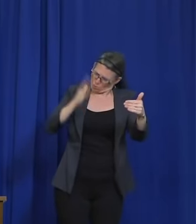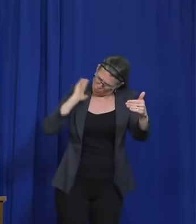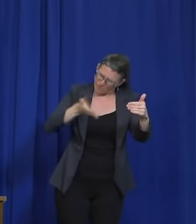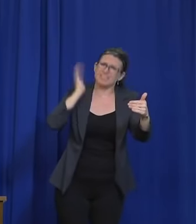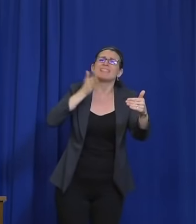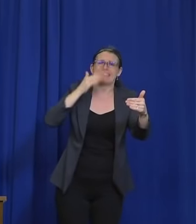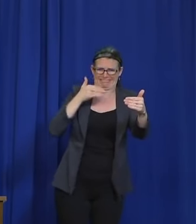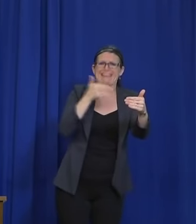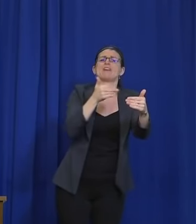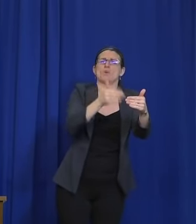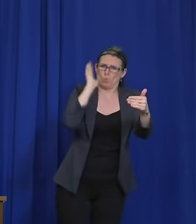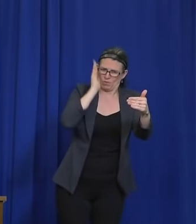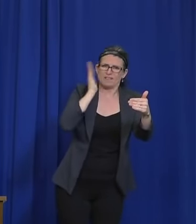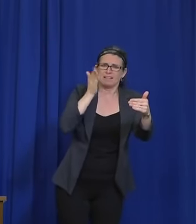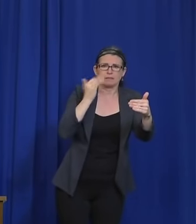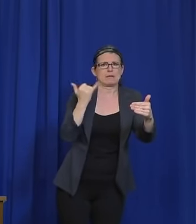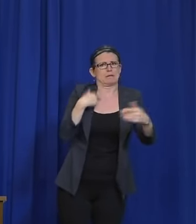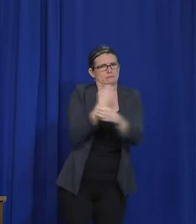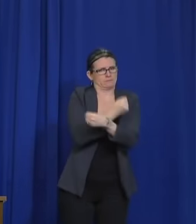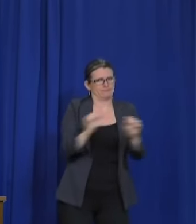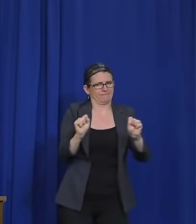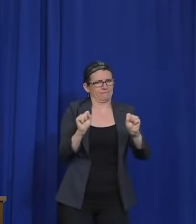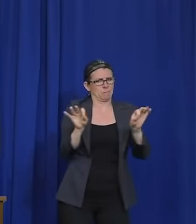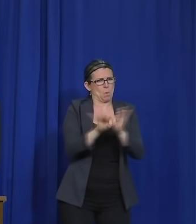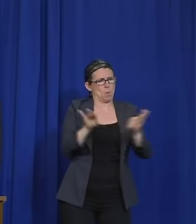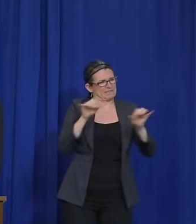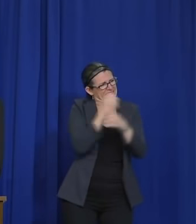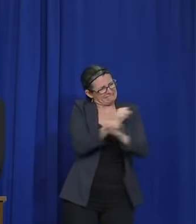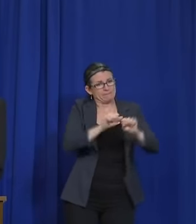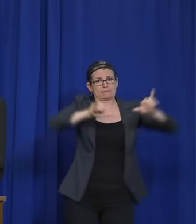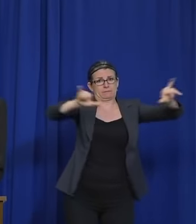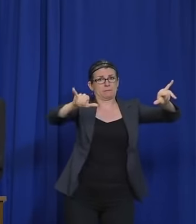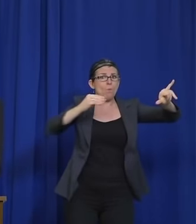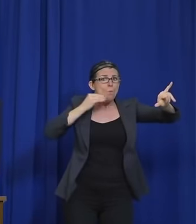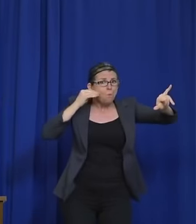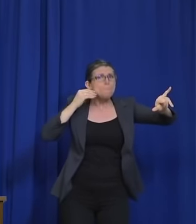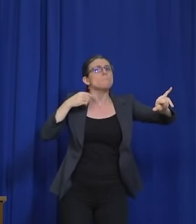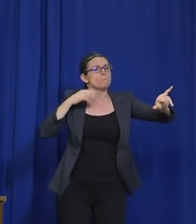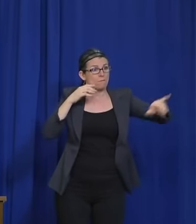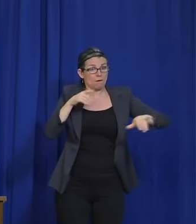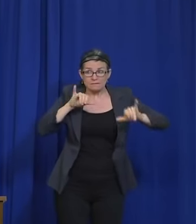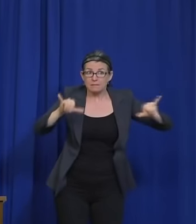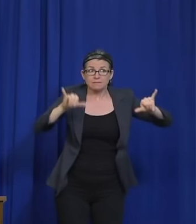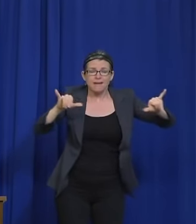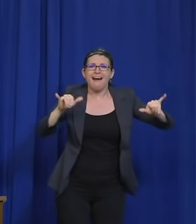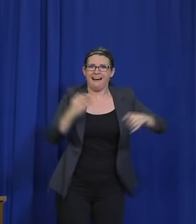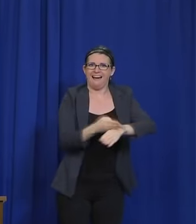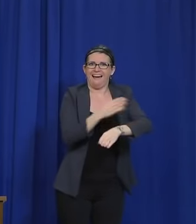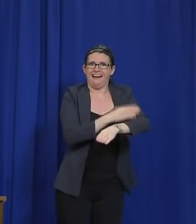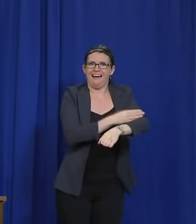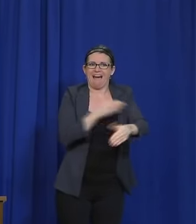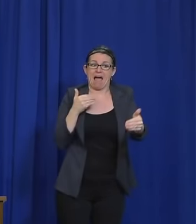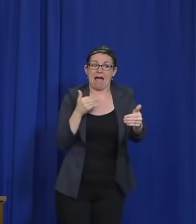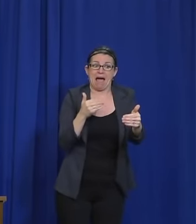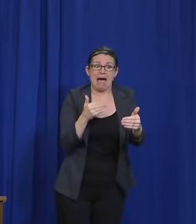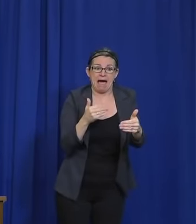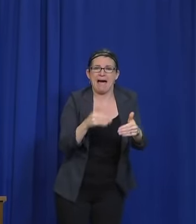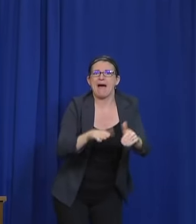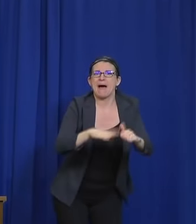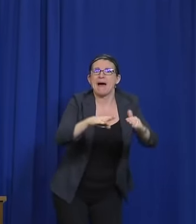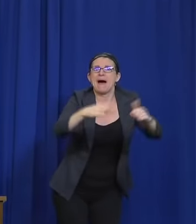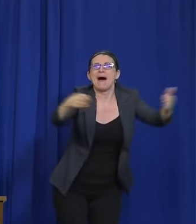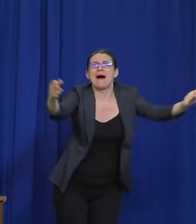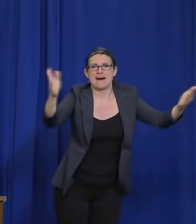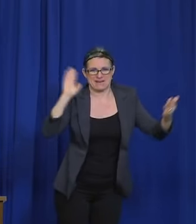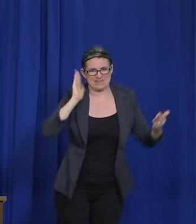our numbers should improve, and we can start on the road to recovery. I believe in Maine people.